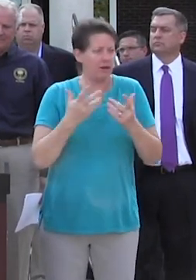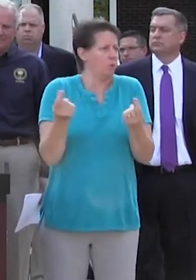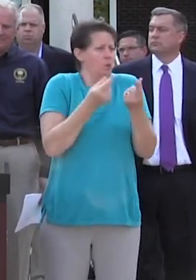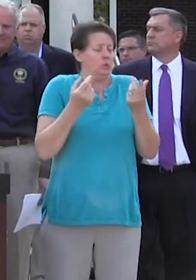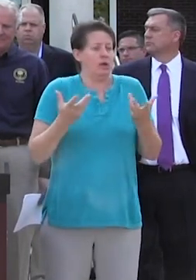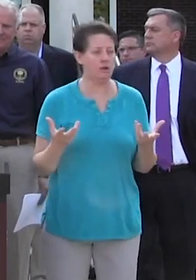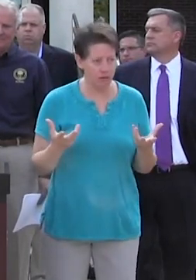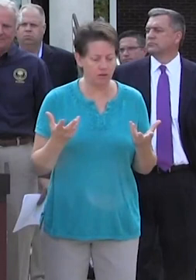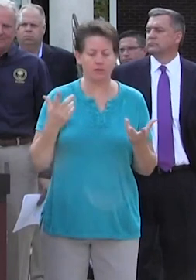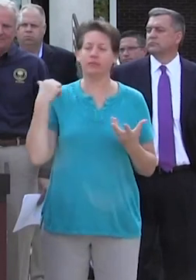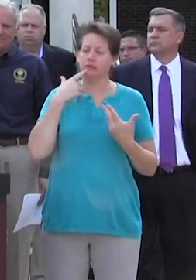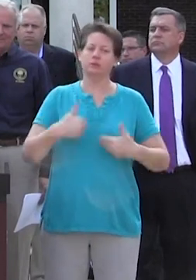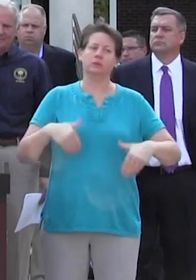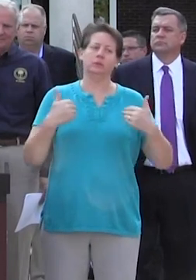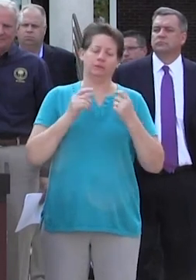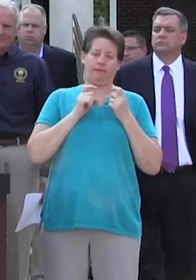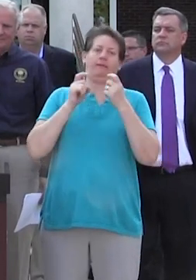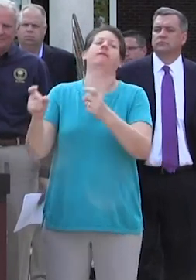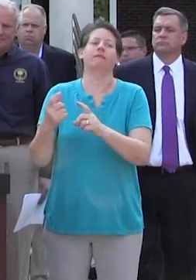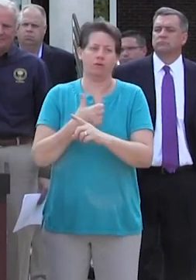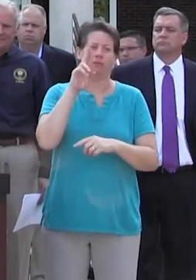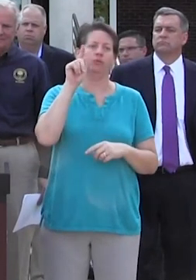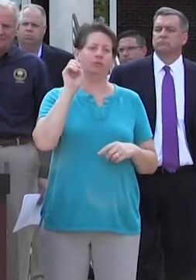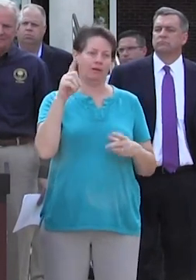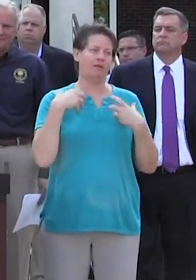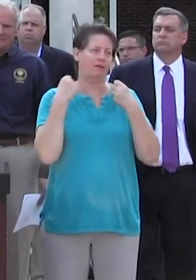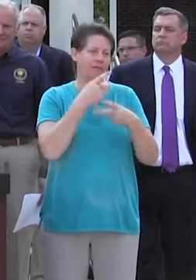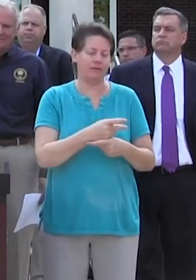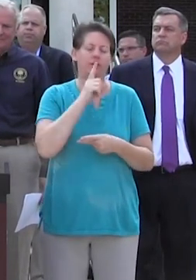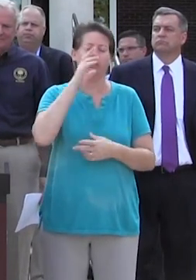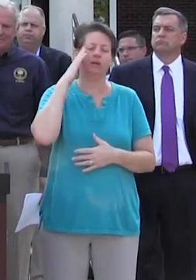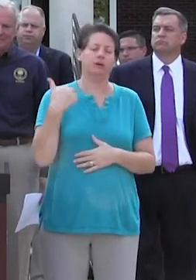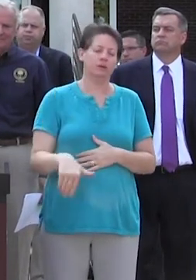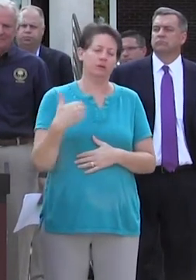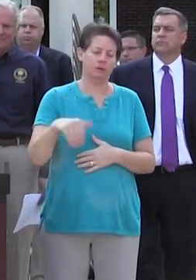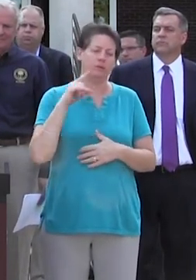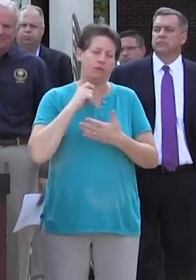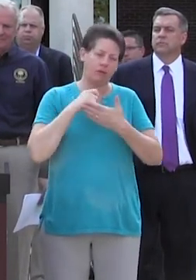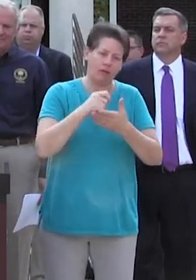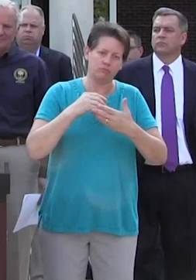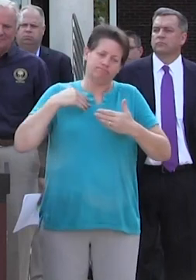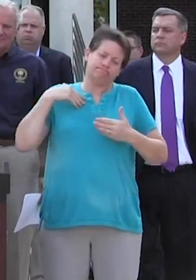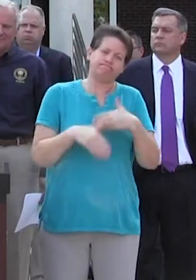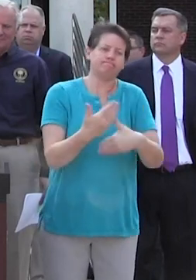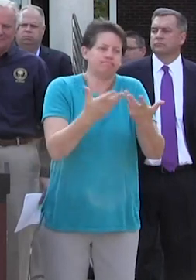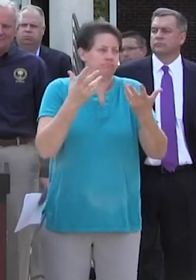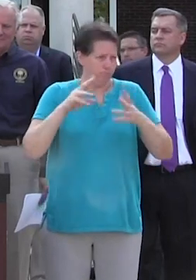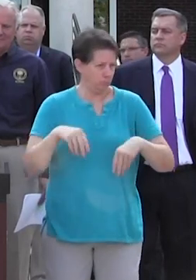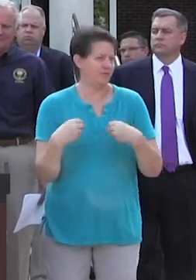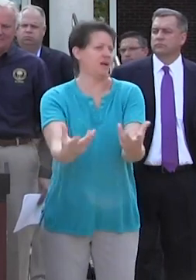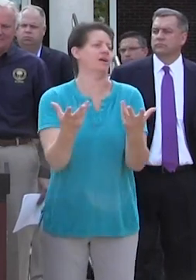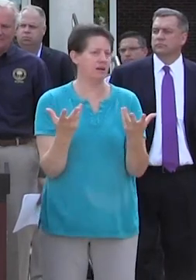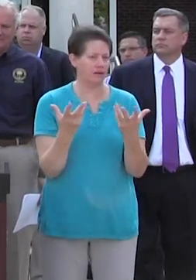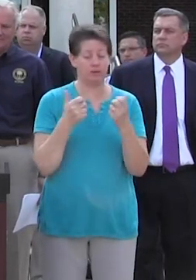incredibly generous gift from United Healthcare will really spur momentum. With the